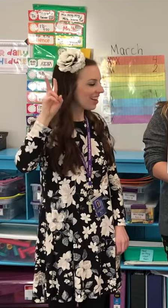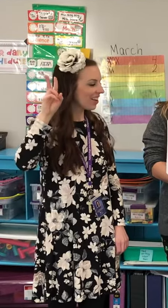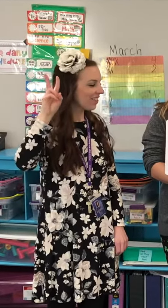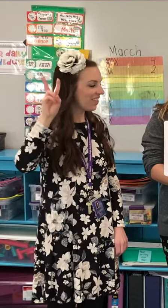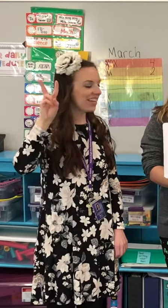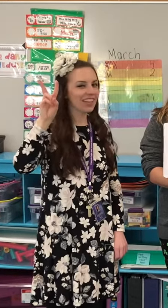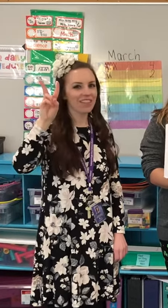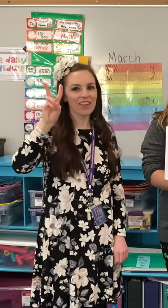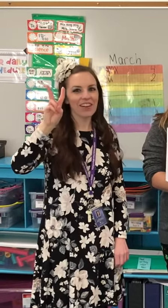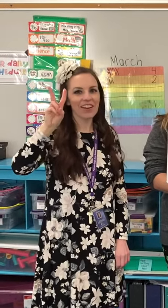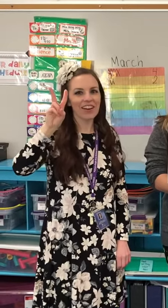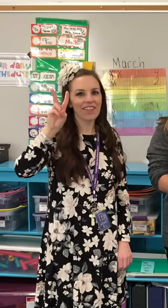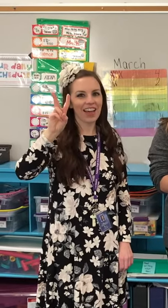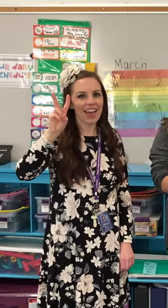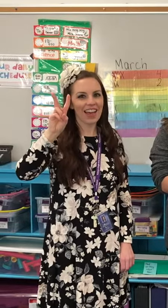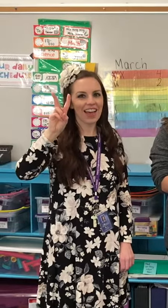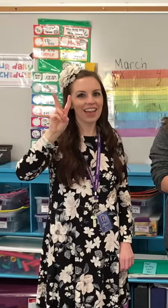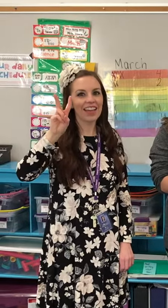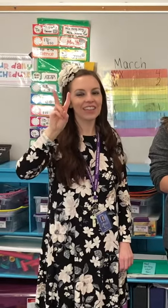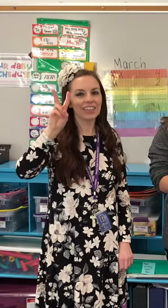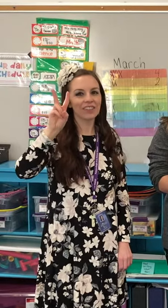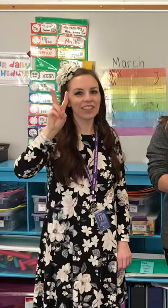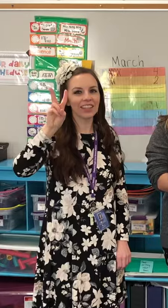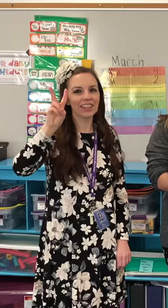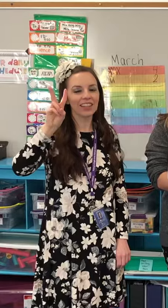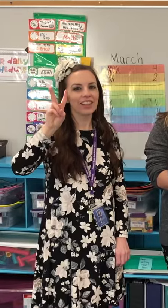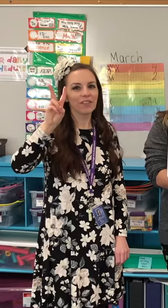V for vest.